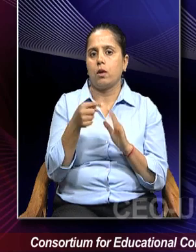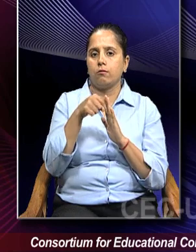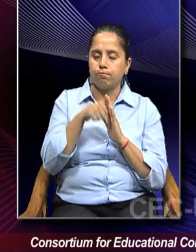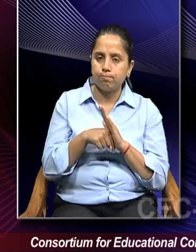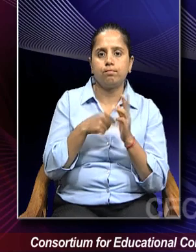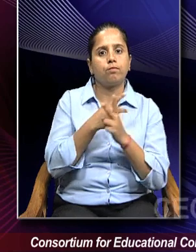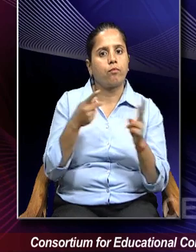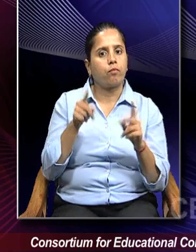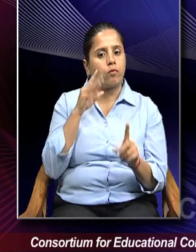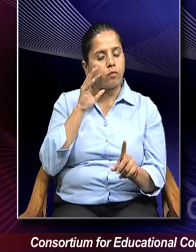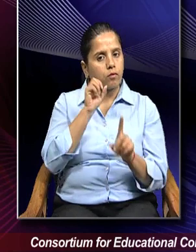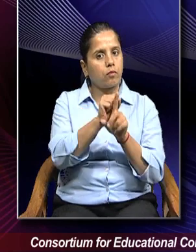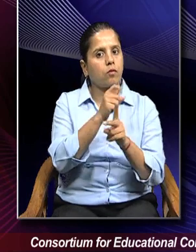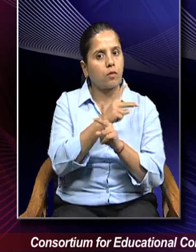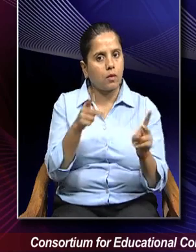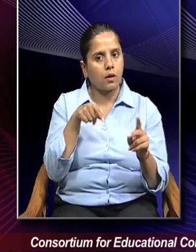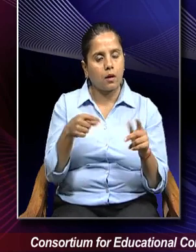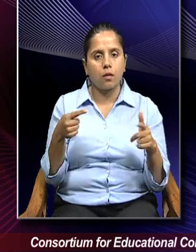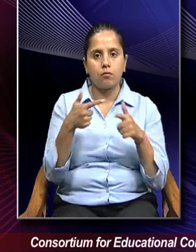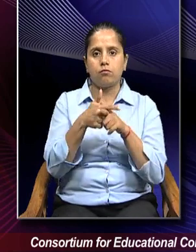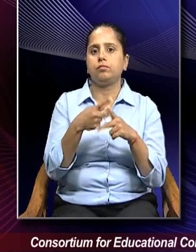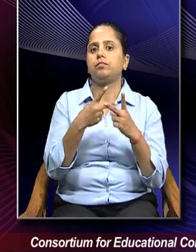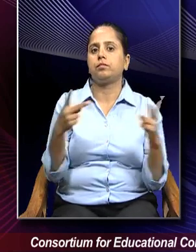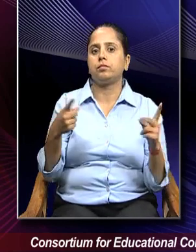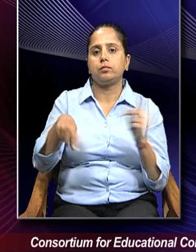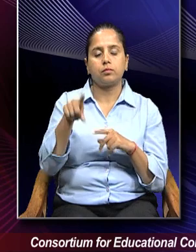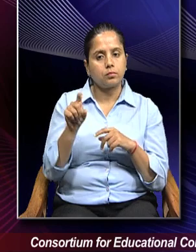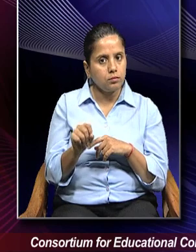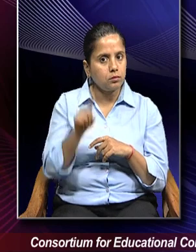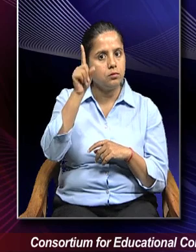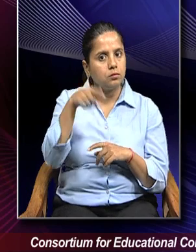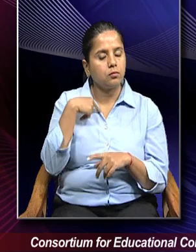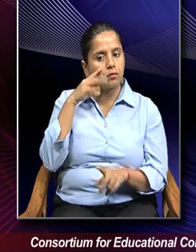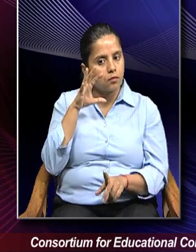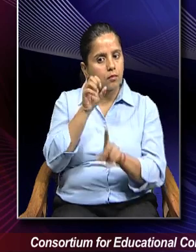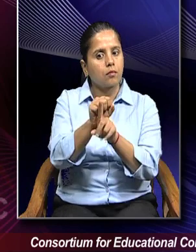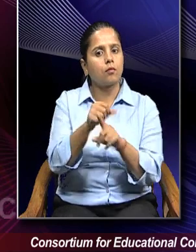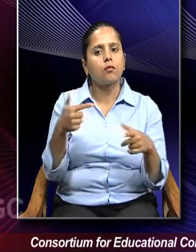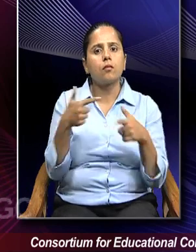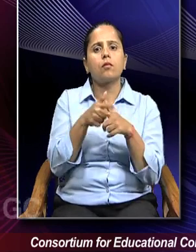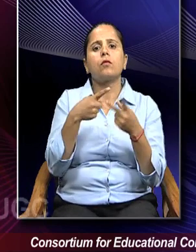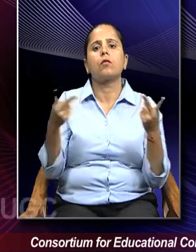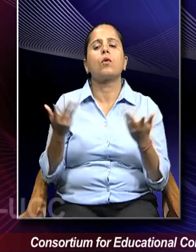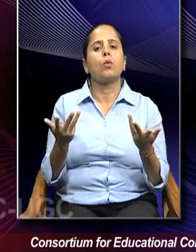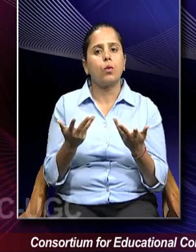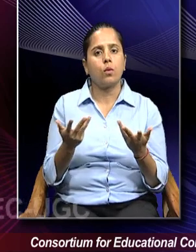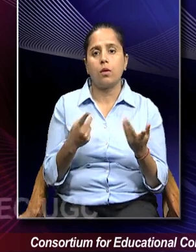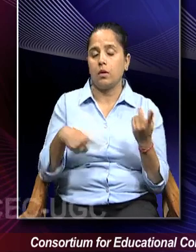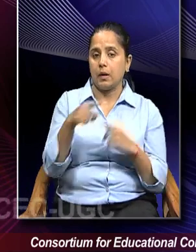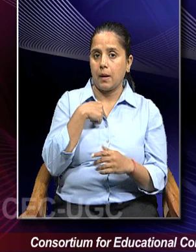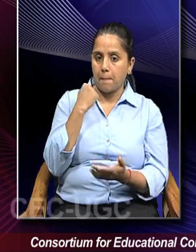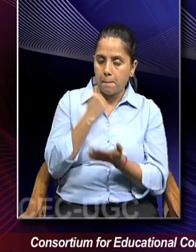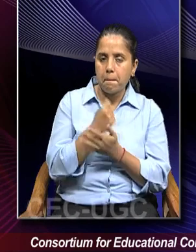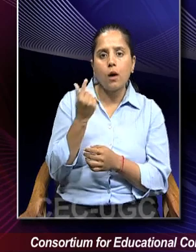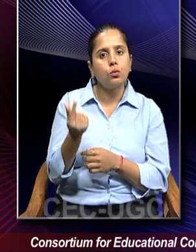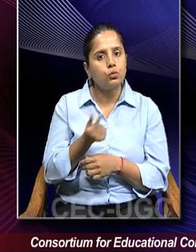in identification of contradictions, that we have to first identify the contradictions and we have to